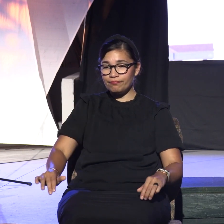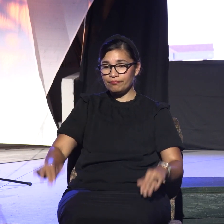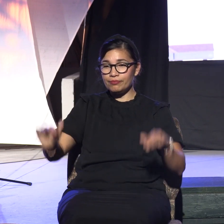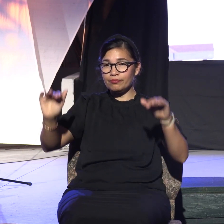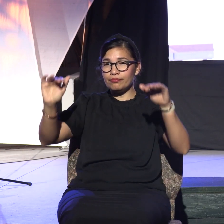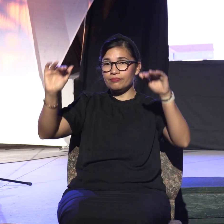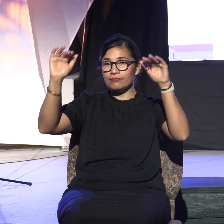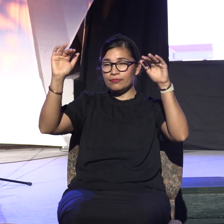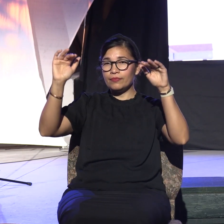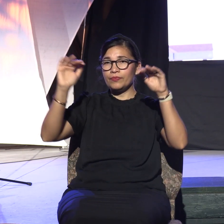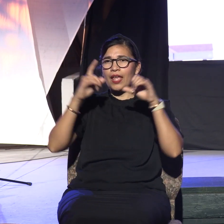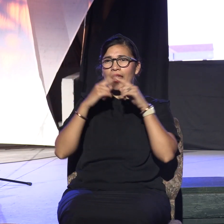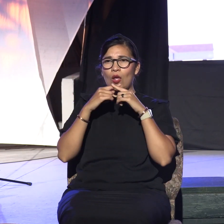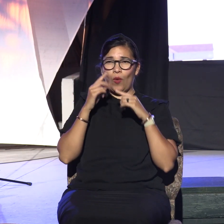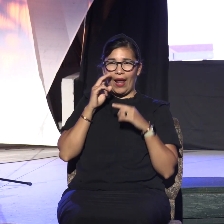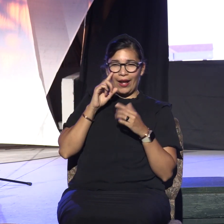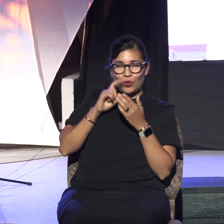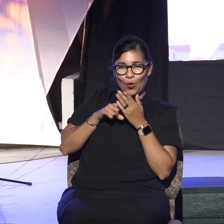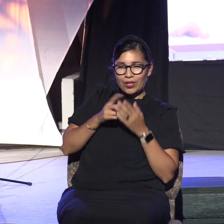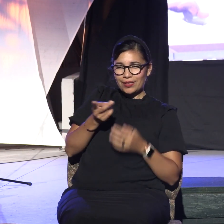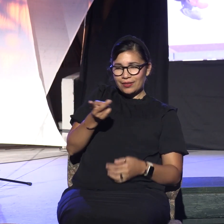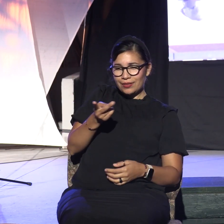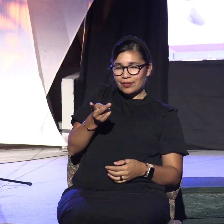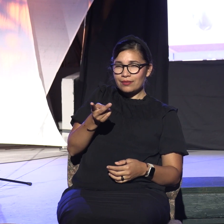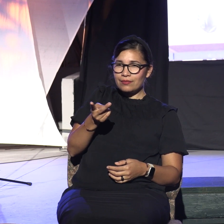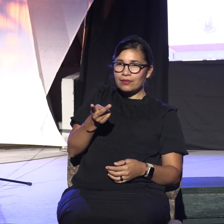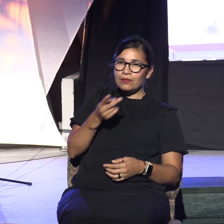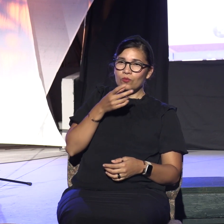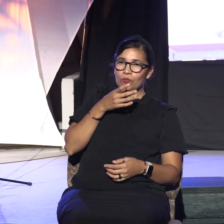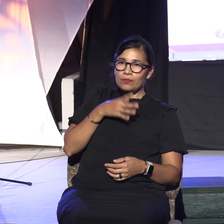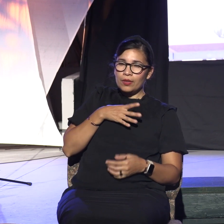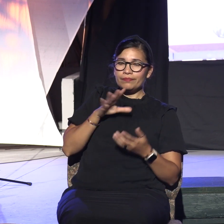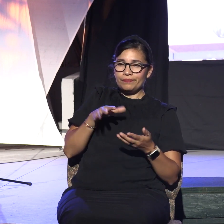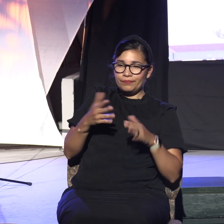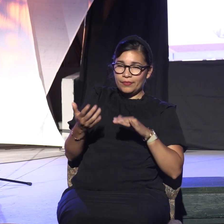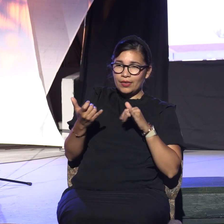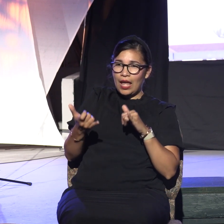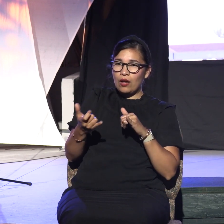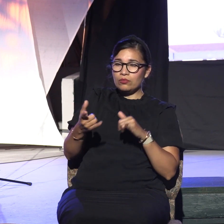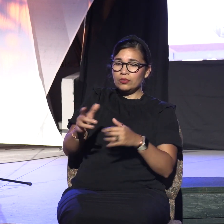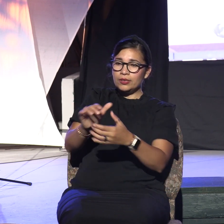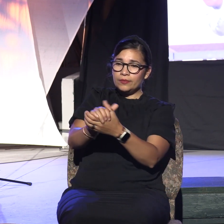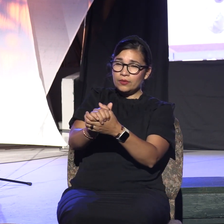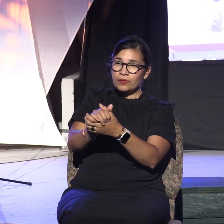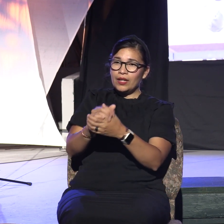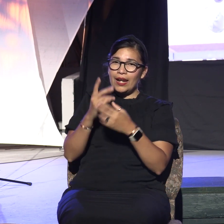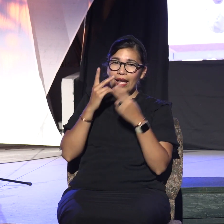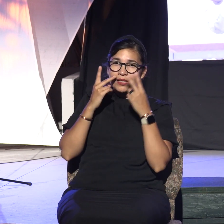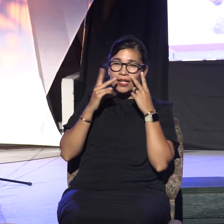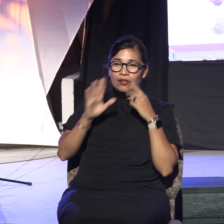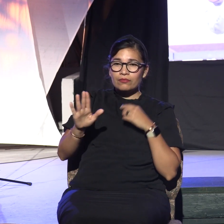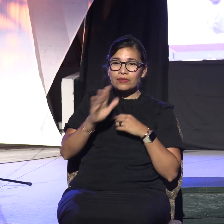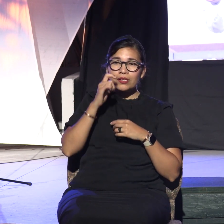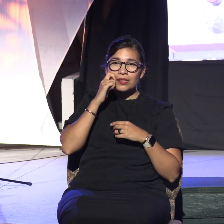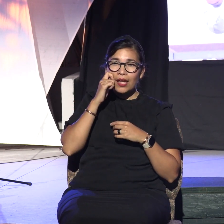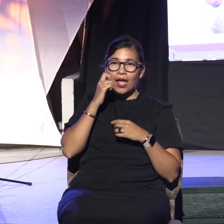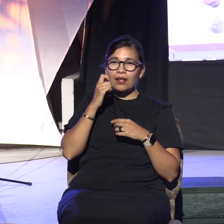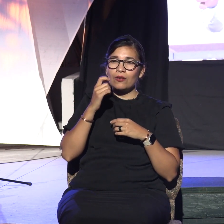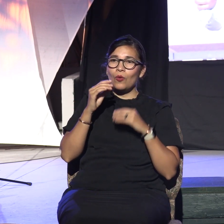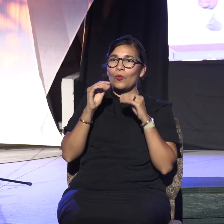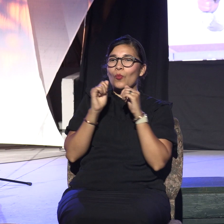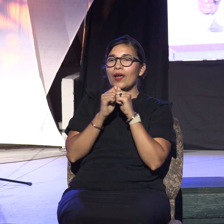shivering just a bit, both of them, as they clutched that knife and they slid it through the 50th wedding anniversary cake.